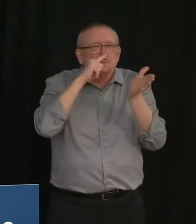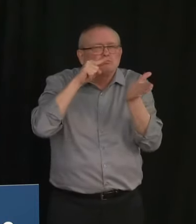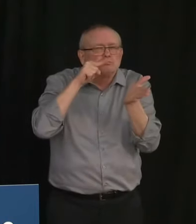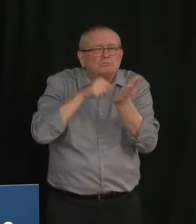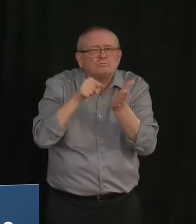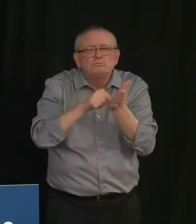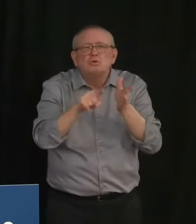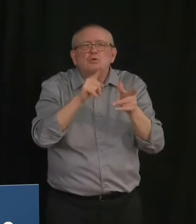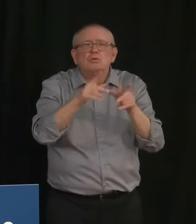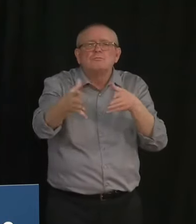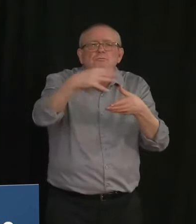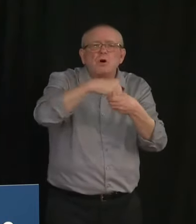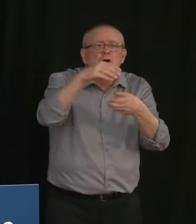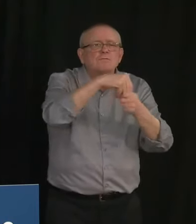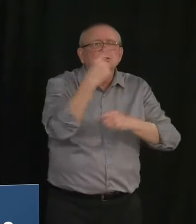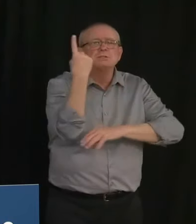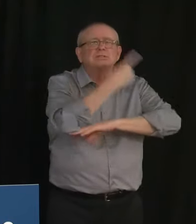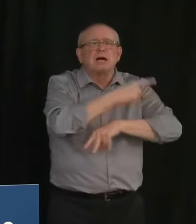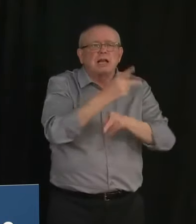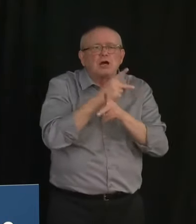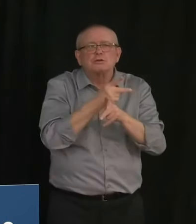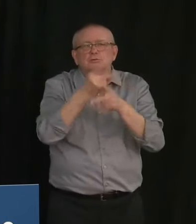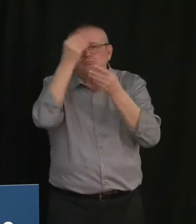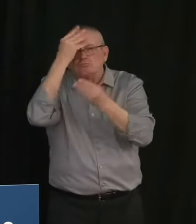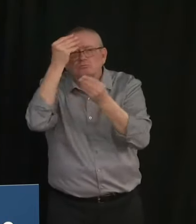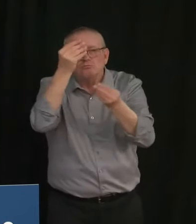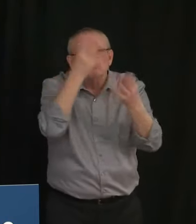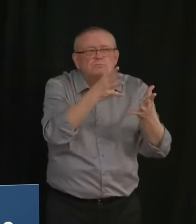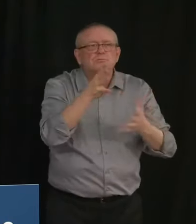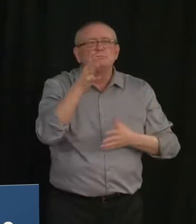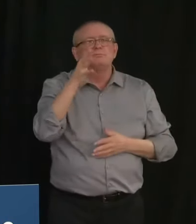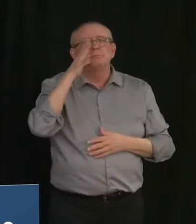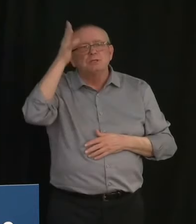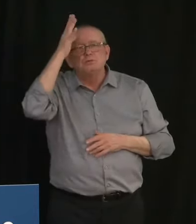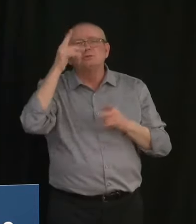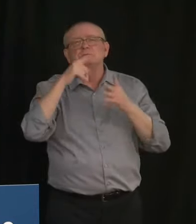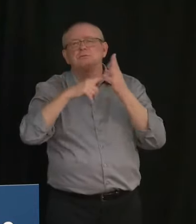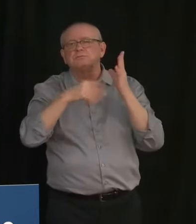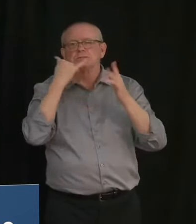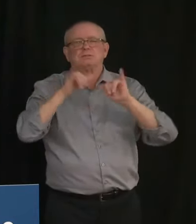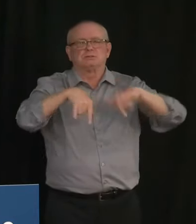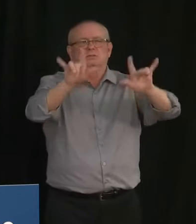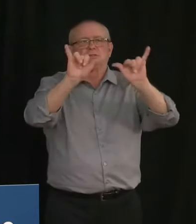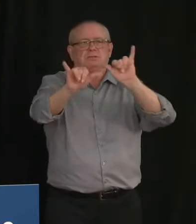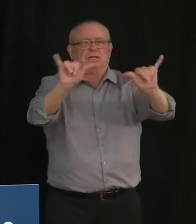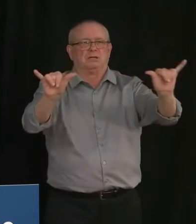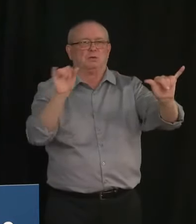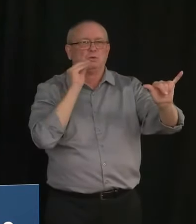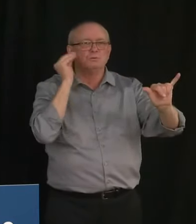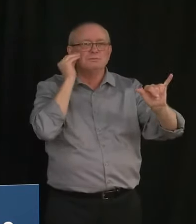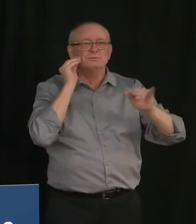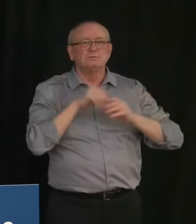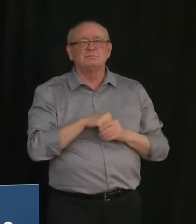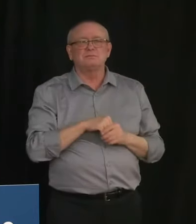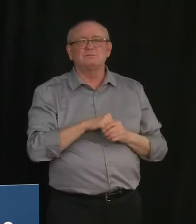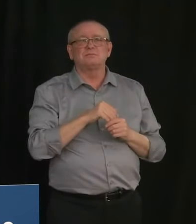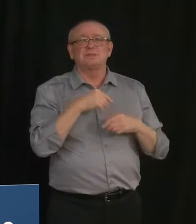to isolate or quarantine safely. We will release the zone name once this notification has been completed.